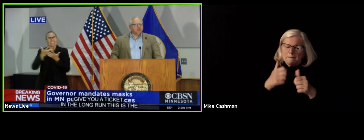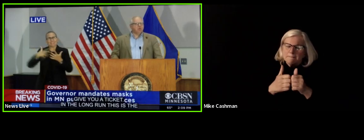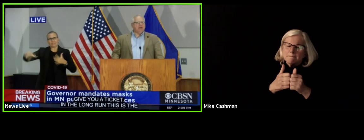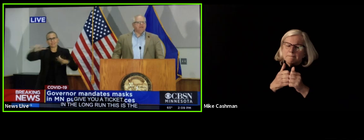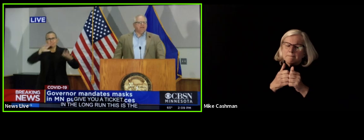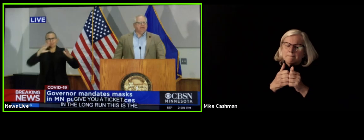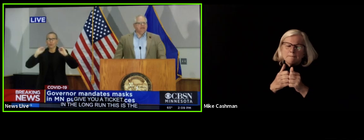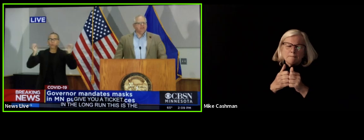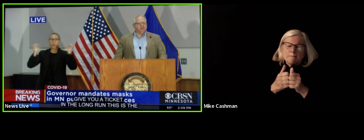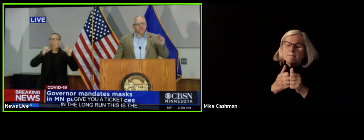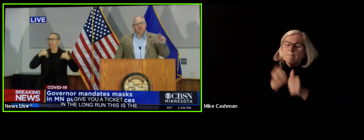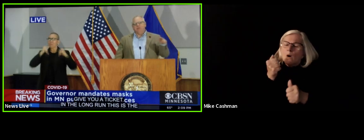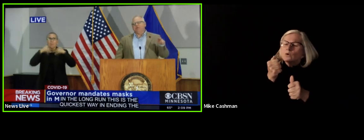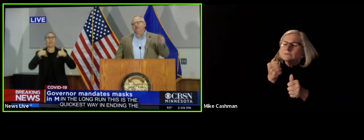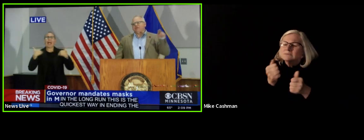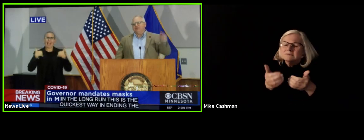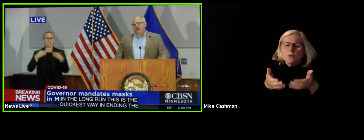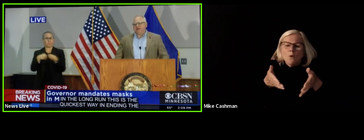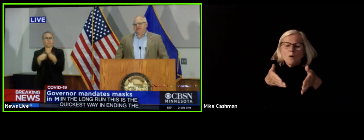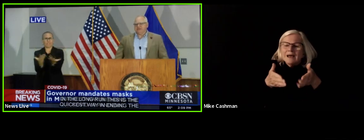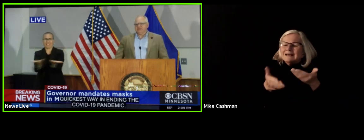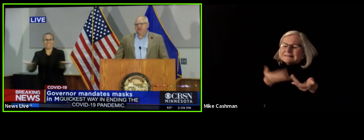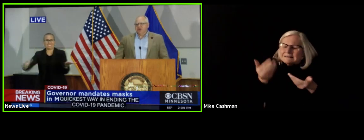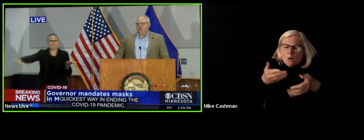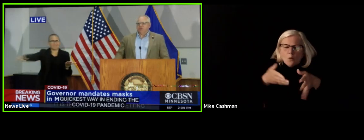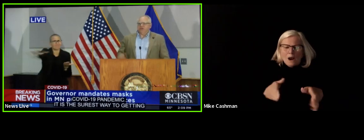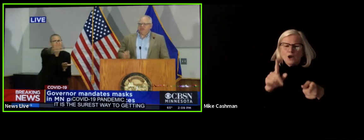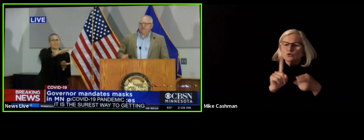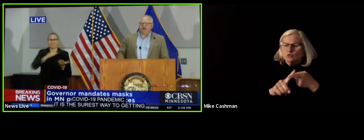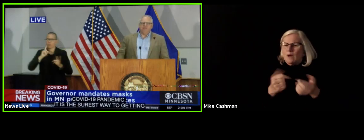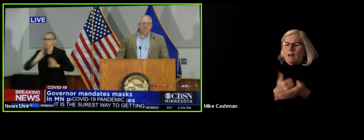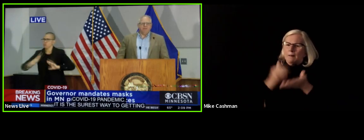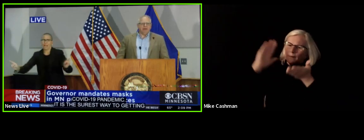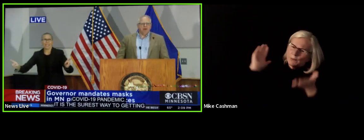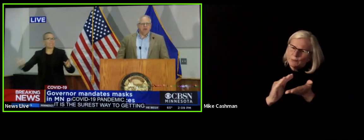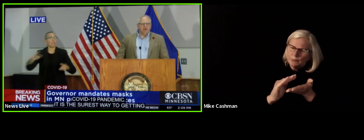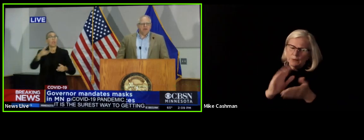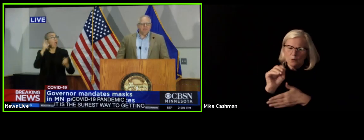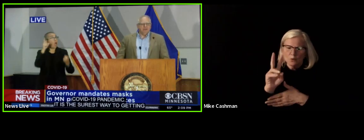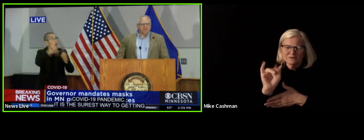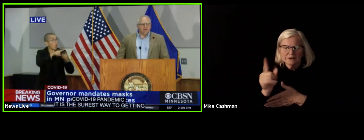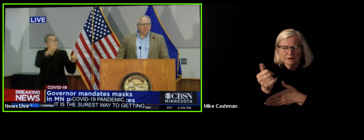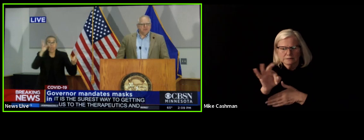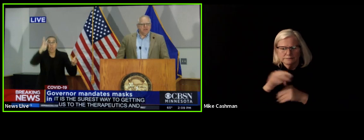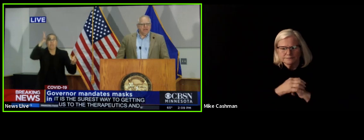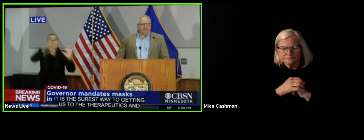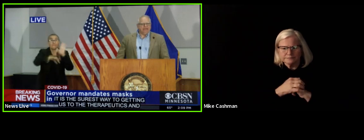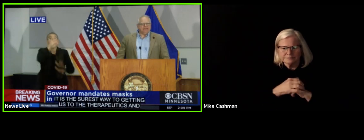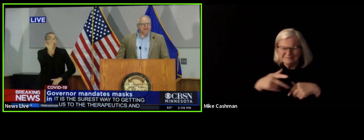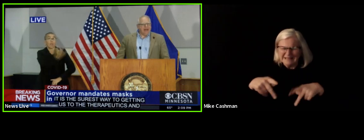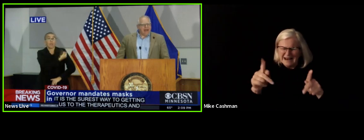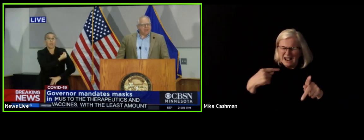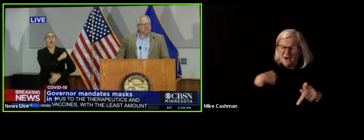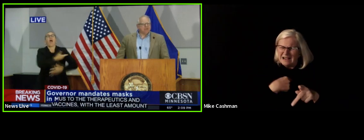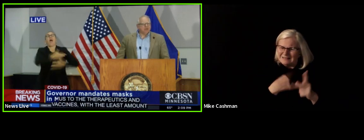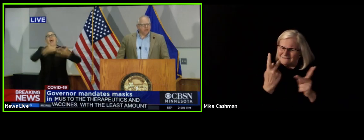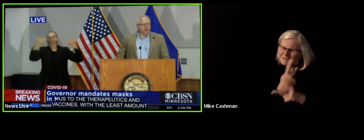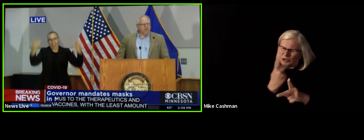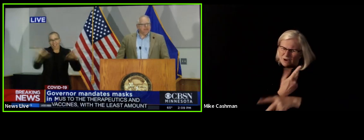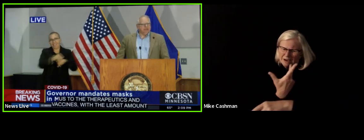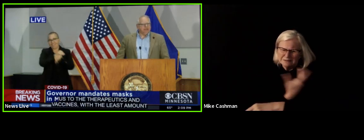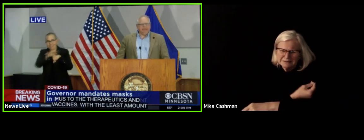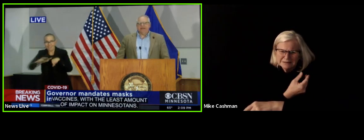surest way to getting us to the therapeutics and the vaccines with the least amount of impact on Minnesotans. And it is the